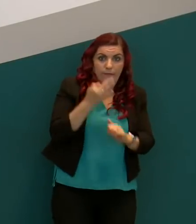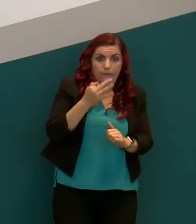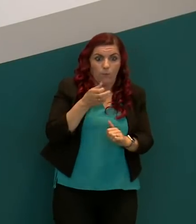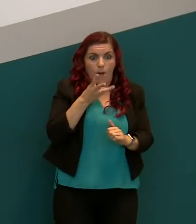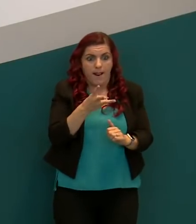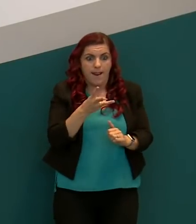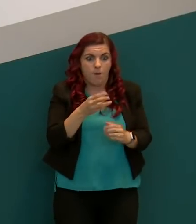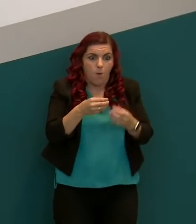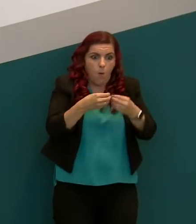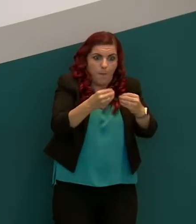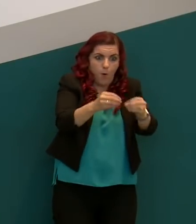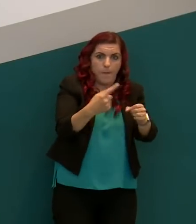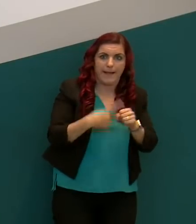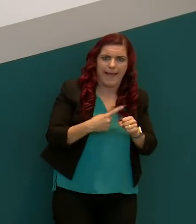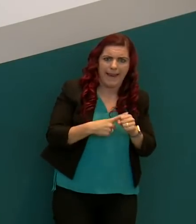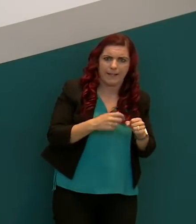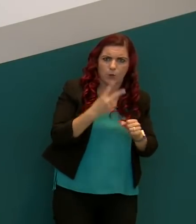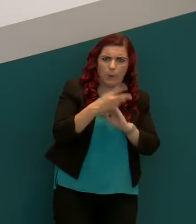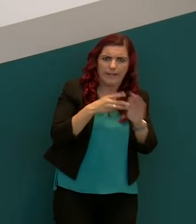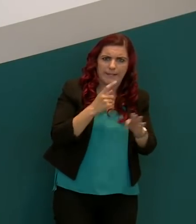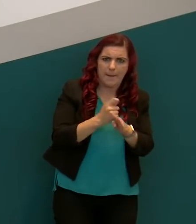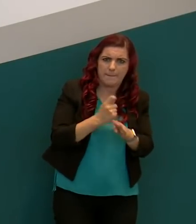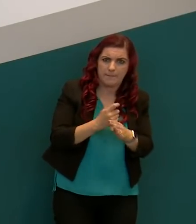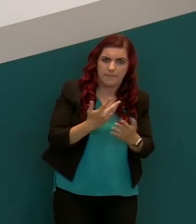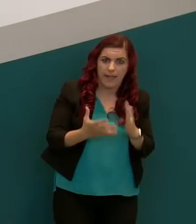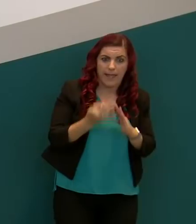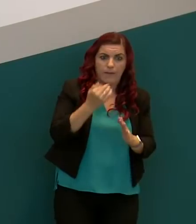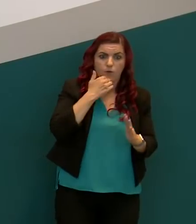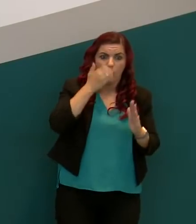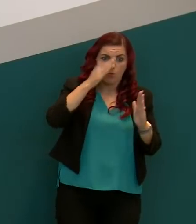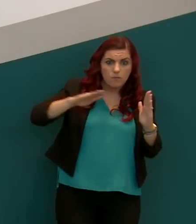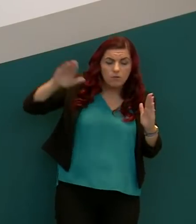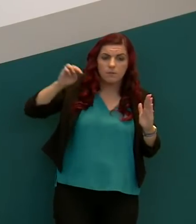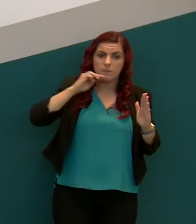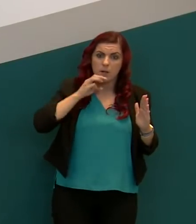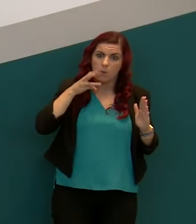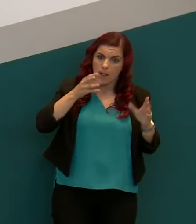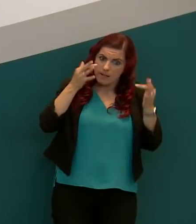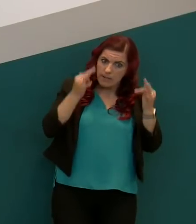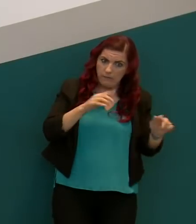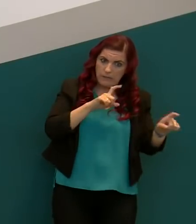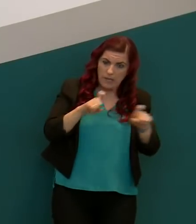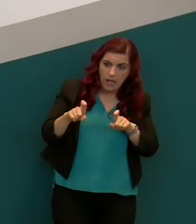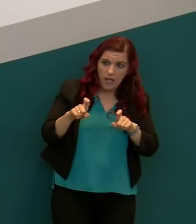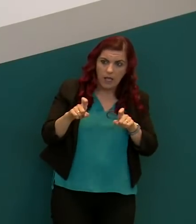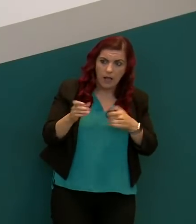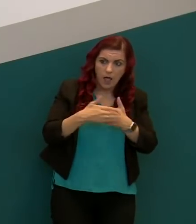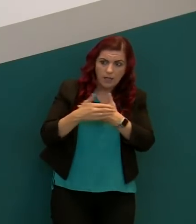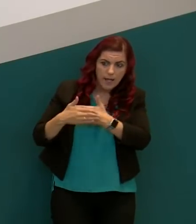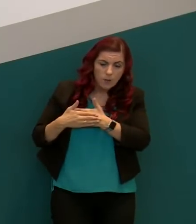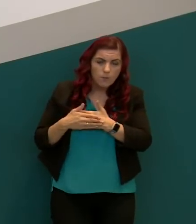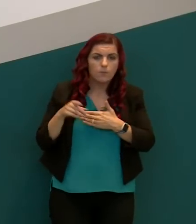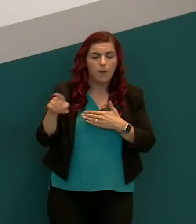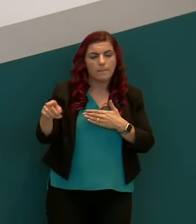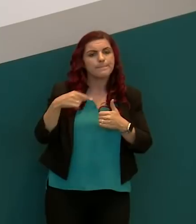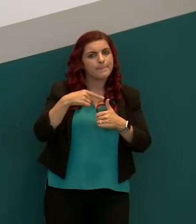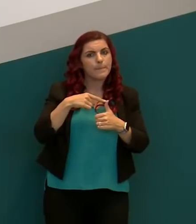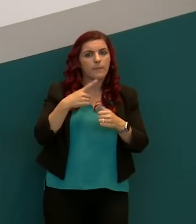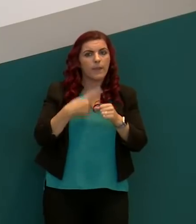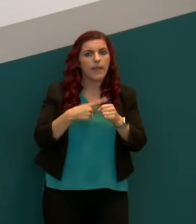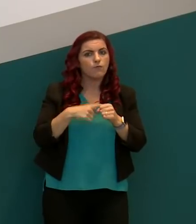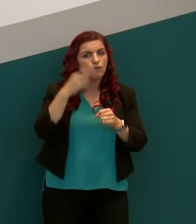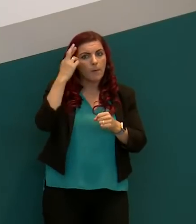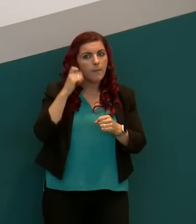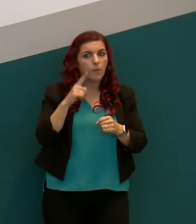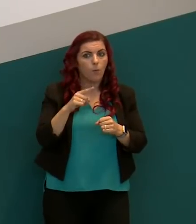mean, presumably if the numbers are higher in 2 weeks' time, does that mean an inevitable staying in lockdown for another 2 weeks? So again, in the first instance, when